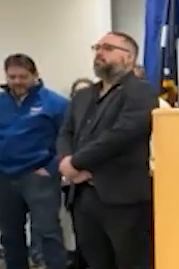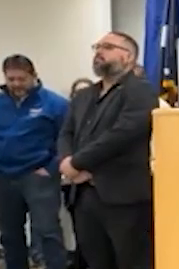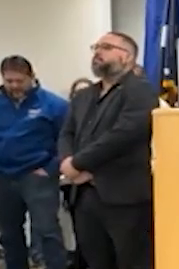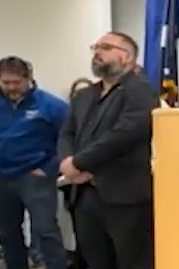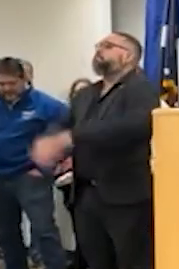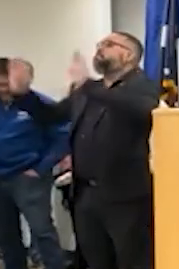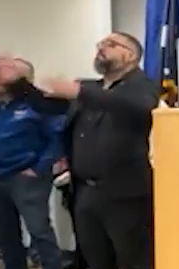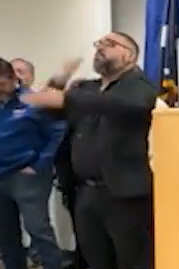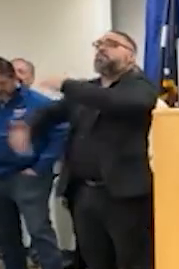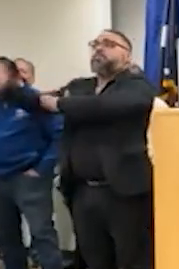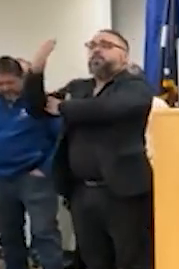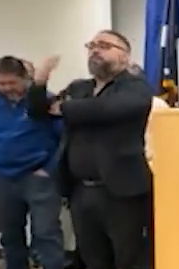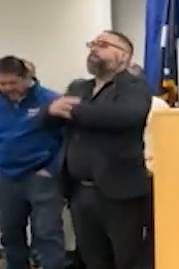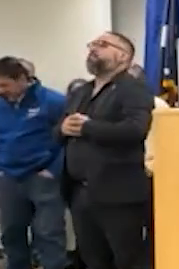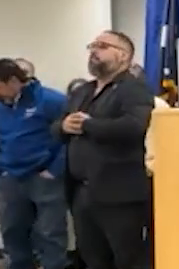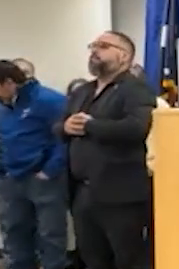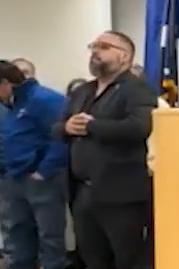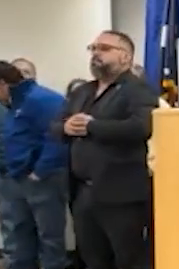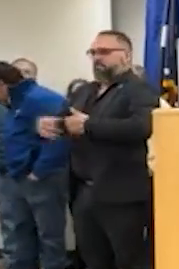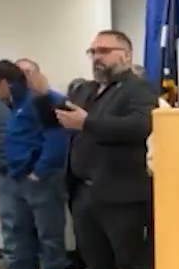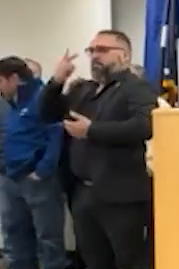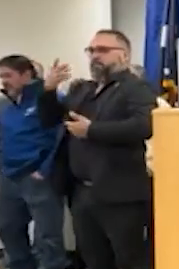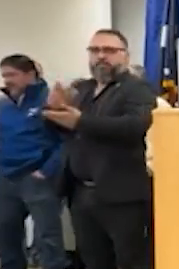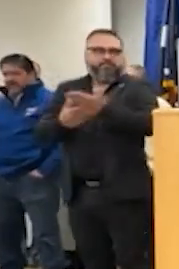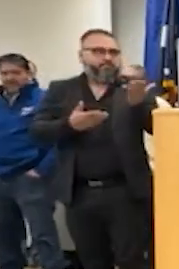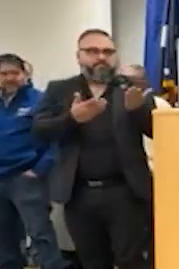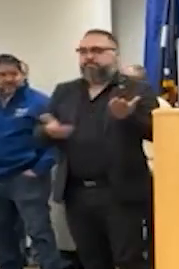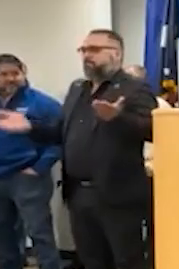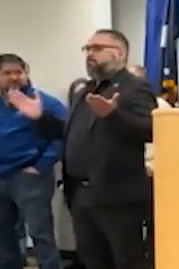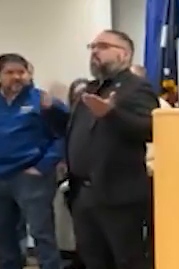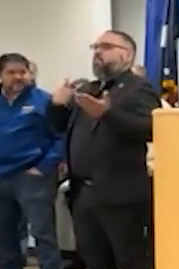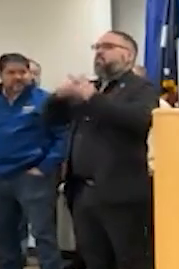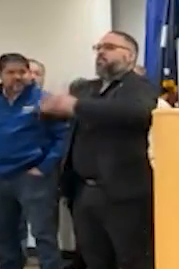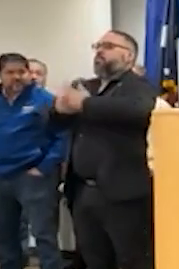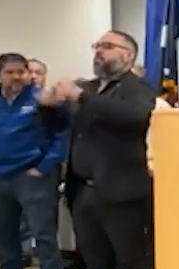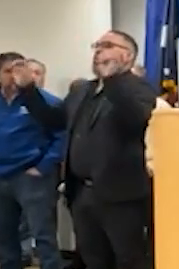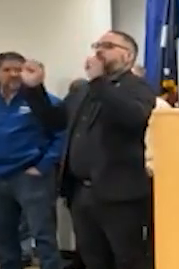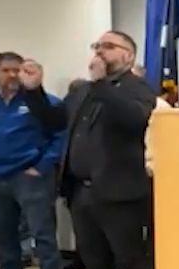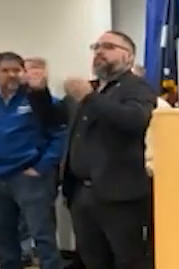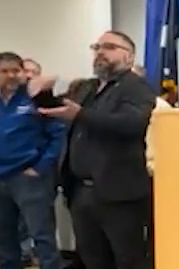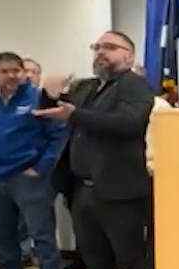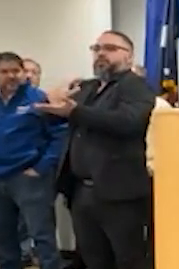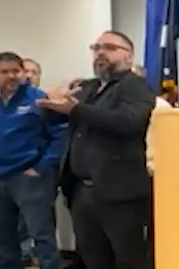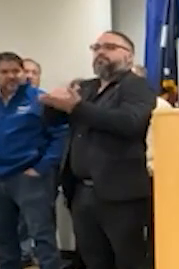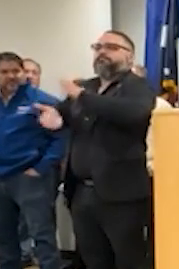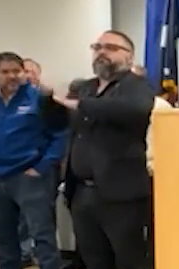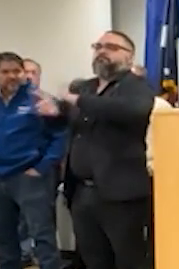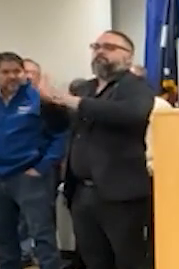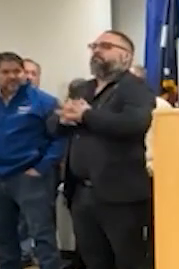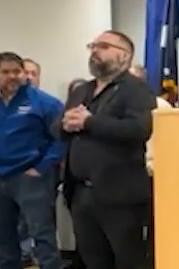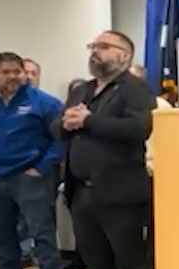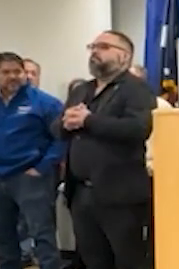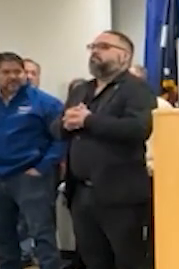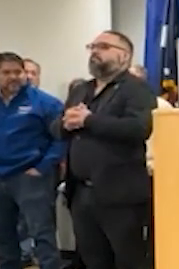All right, folks, good morning. As you can see, we have activated the Emergency Operations Center. We understand